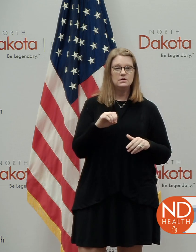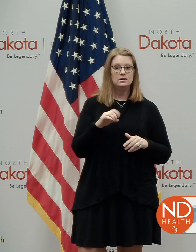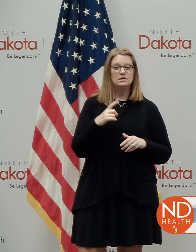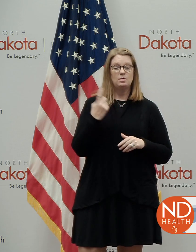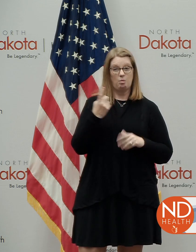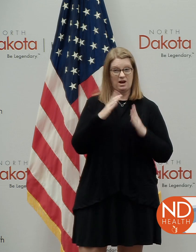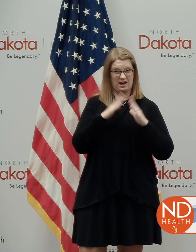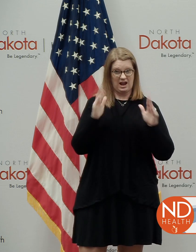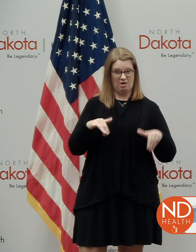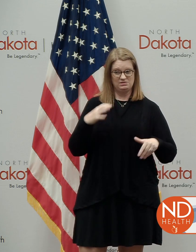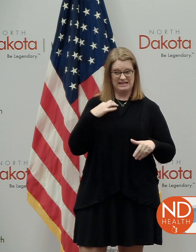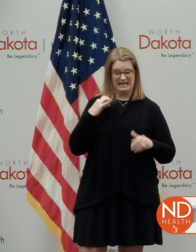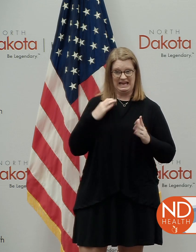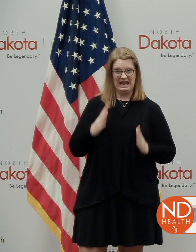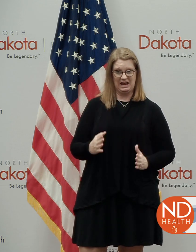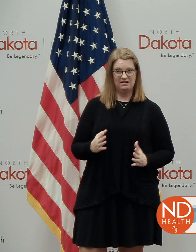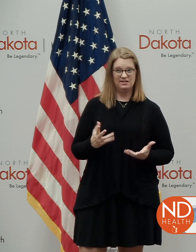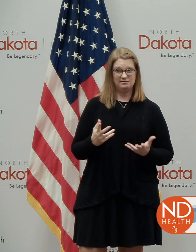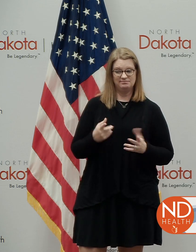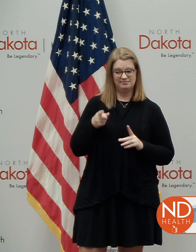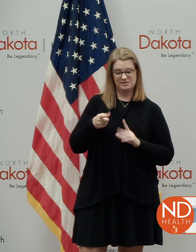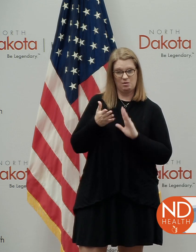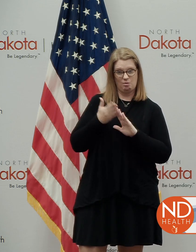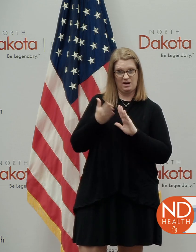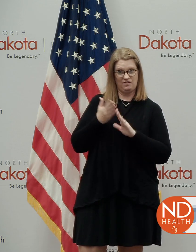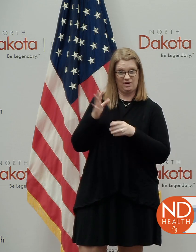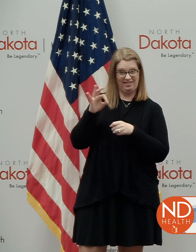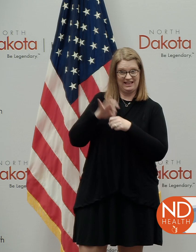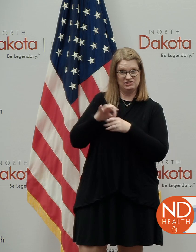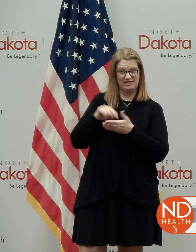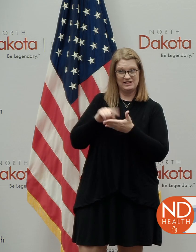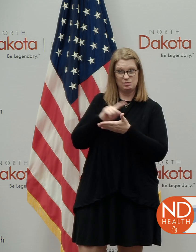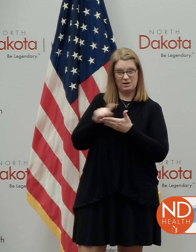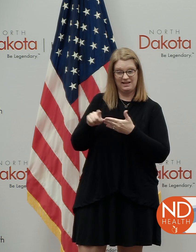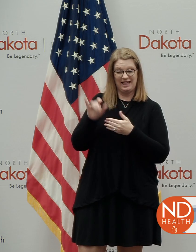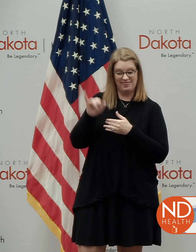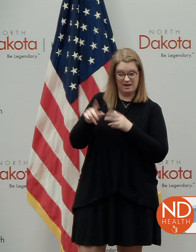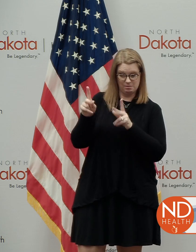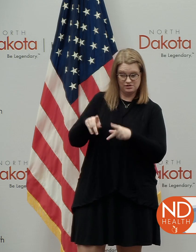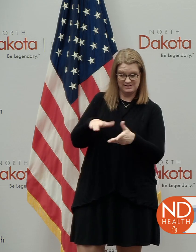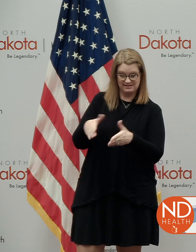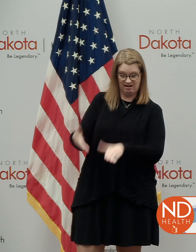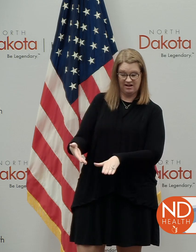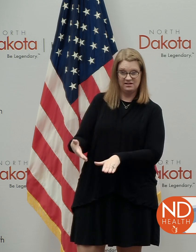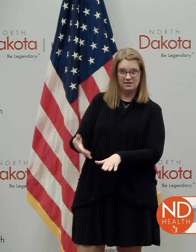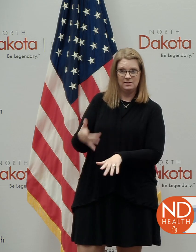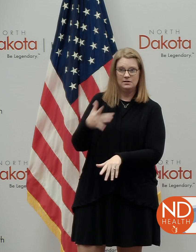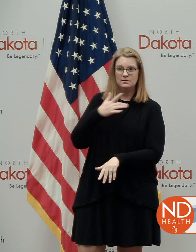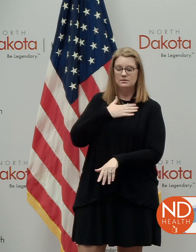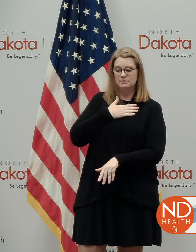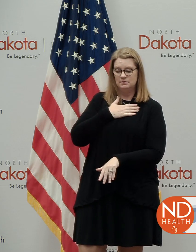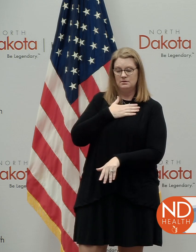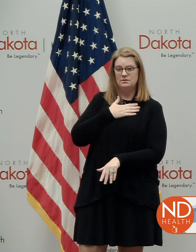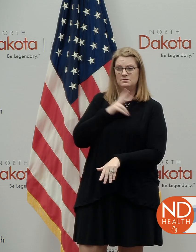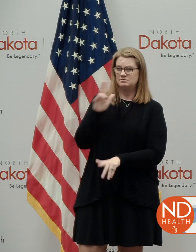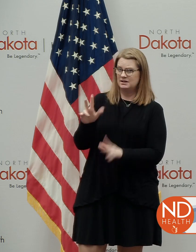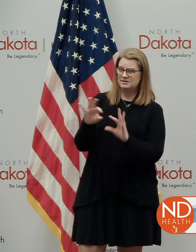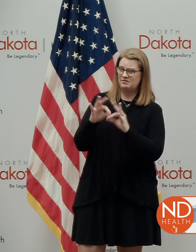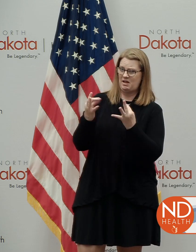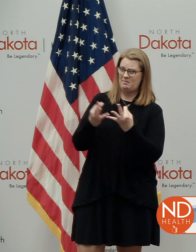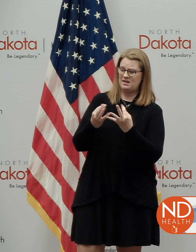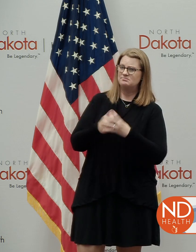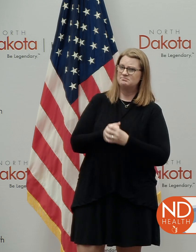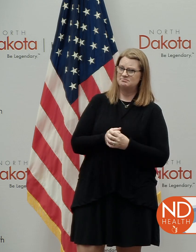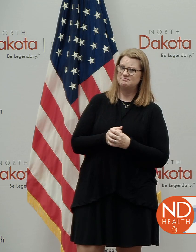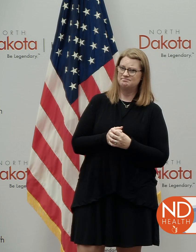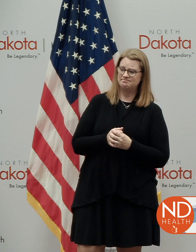House candidate running for election this week, and my heart goes out to his family,